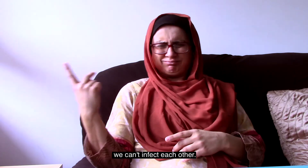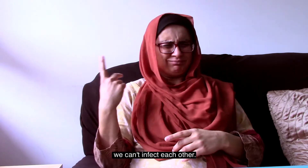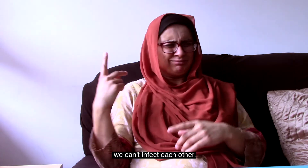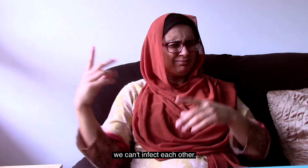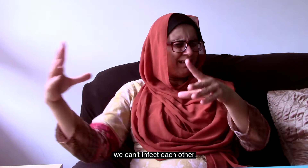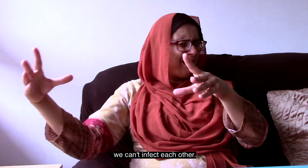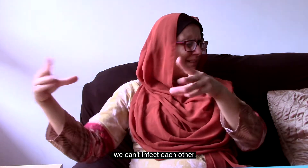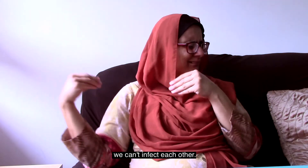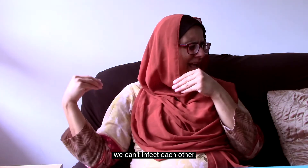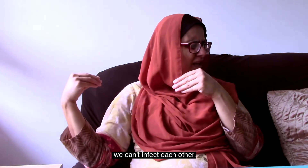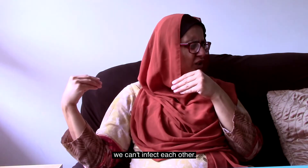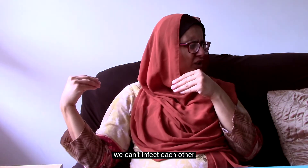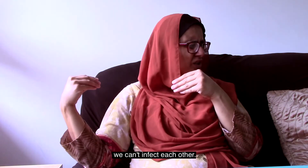we can't infect each other.